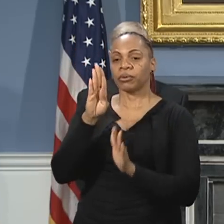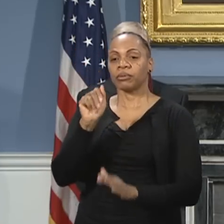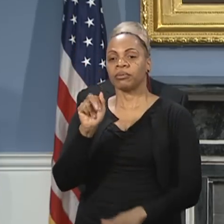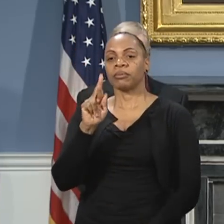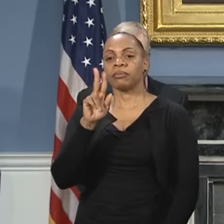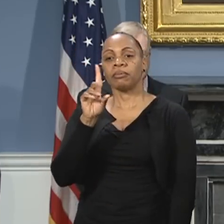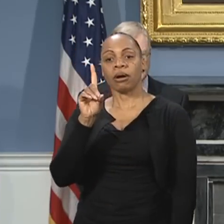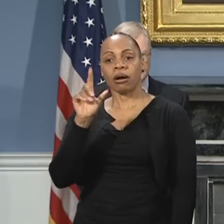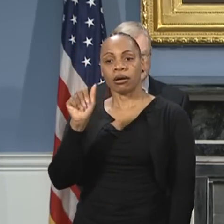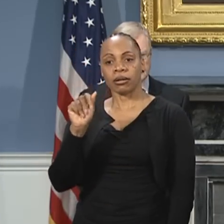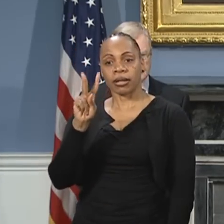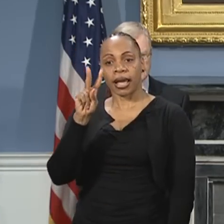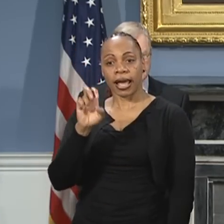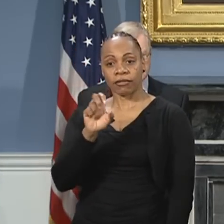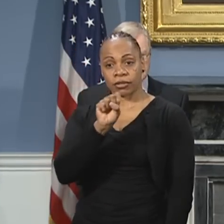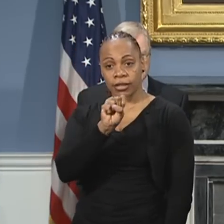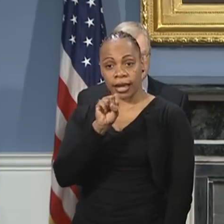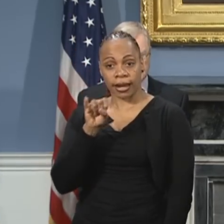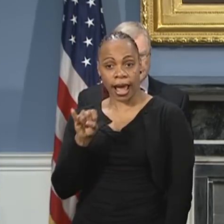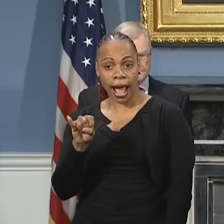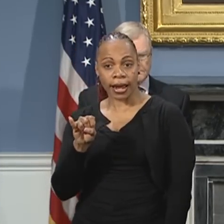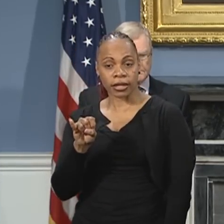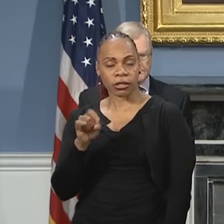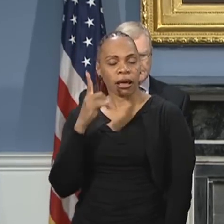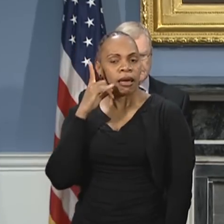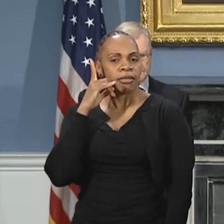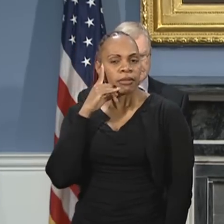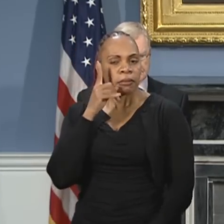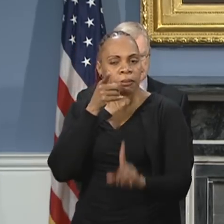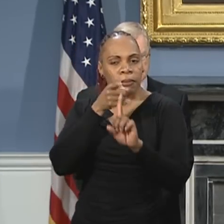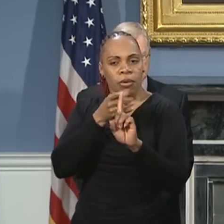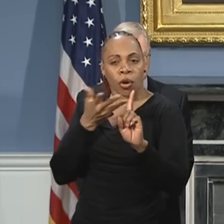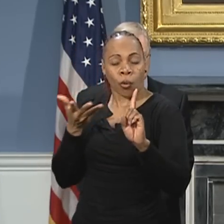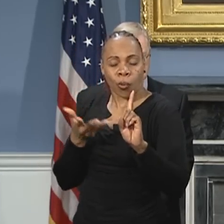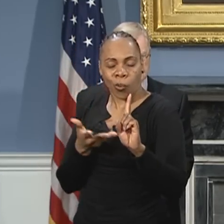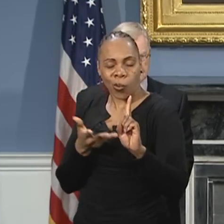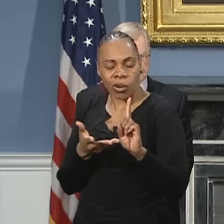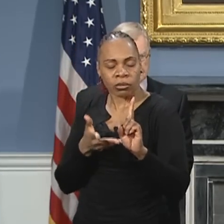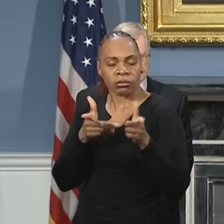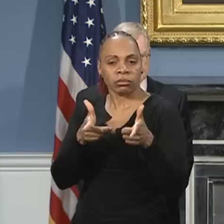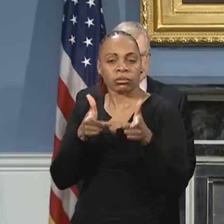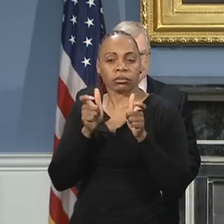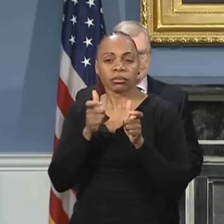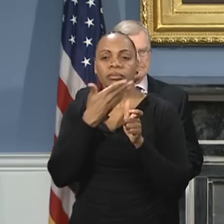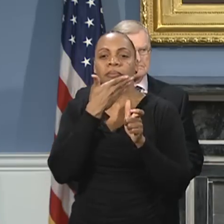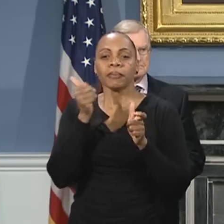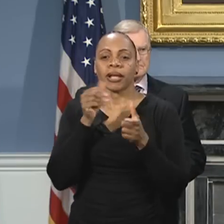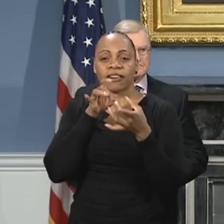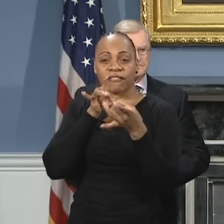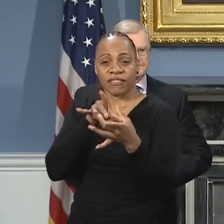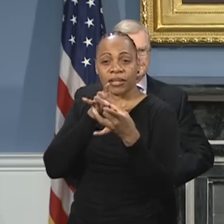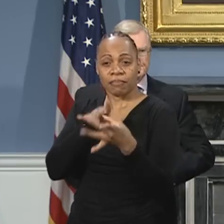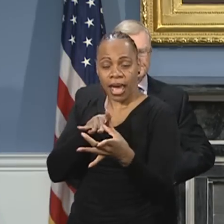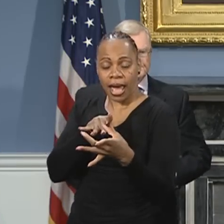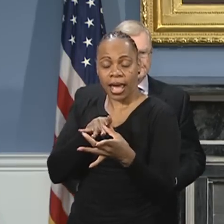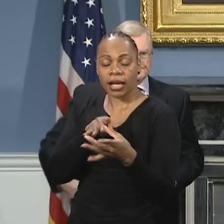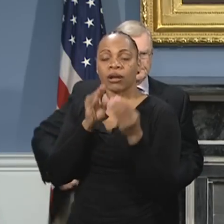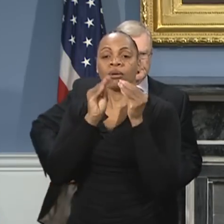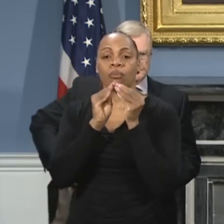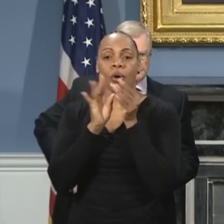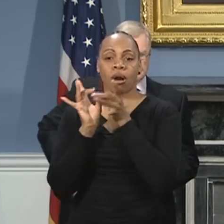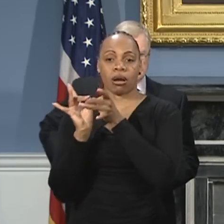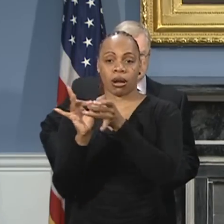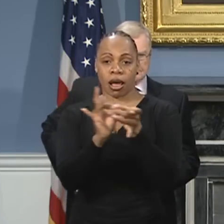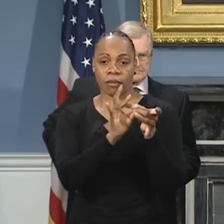So I think the notion here is a much faster, better feedback loop, much more collaboration